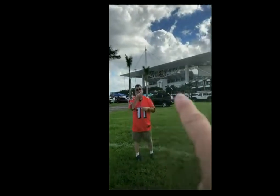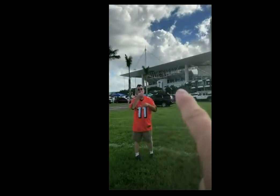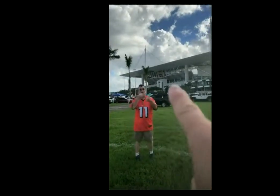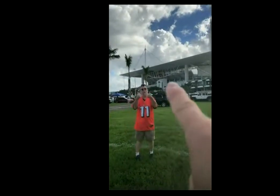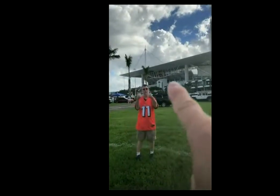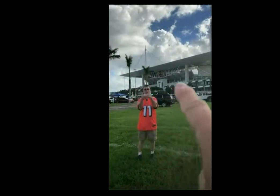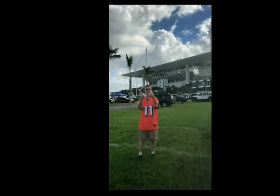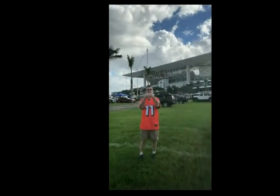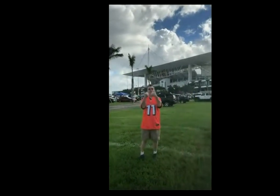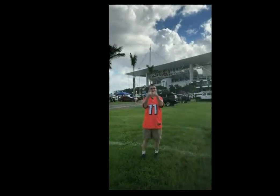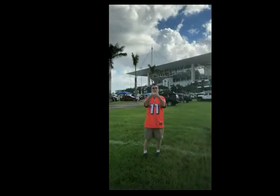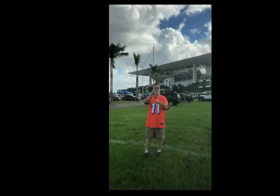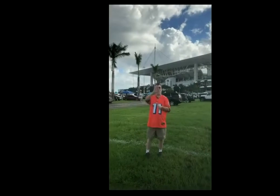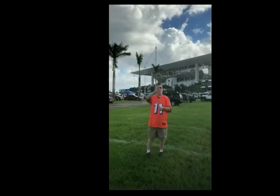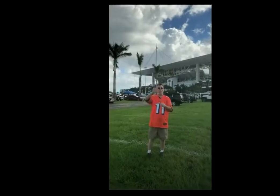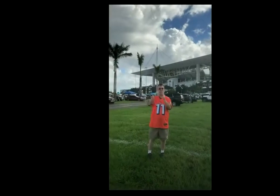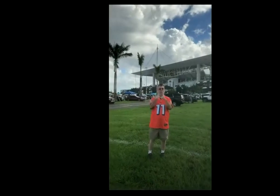Good morning, everyone.